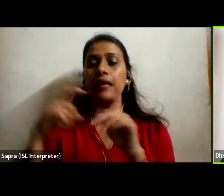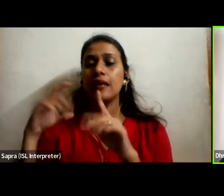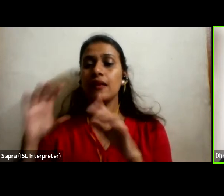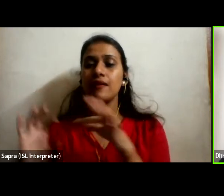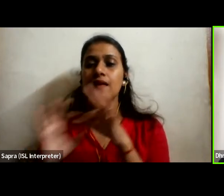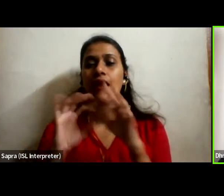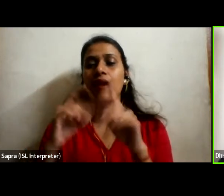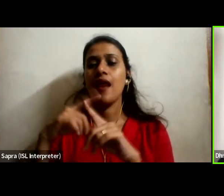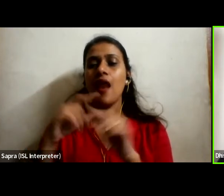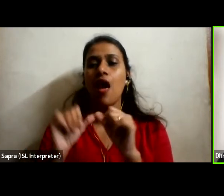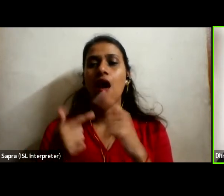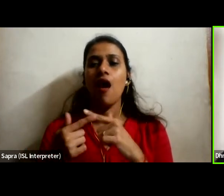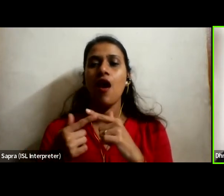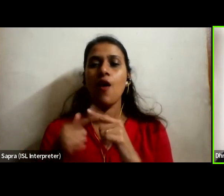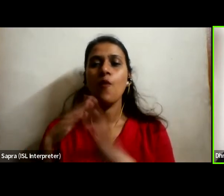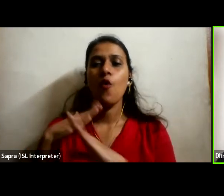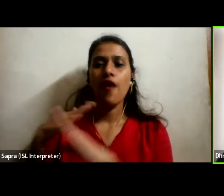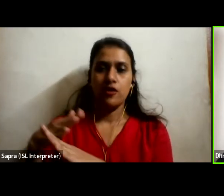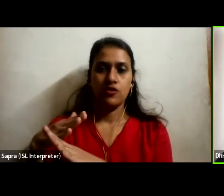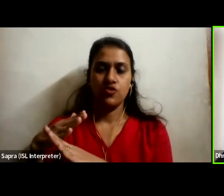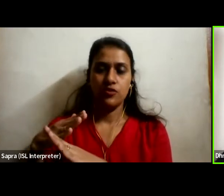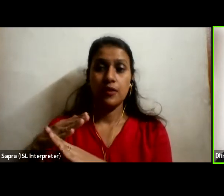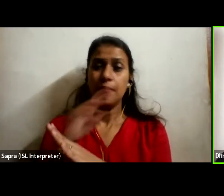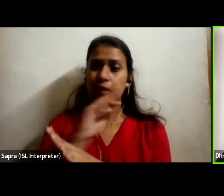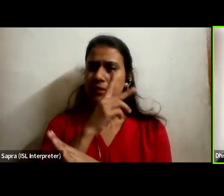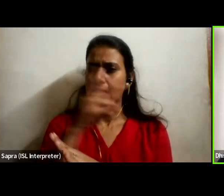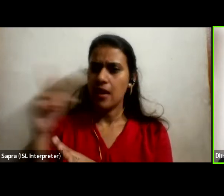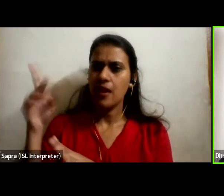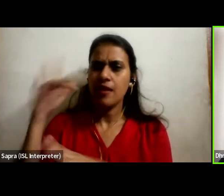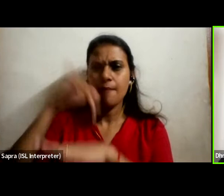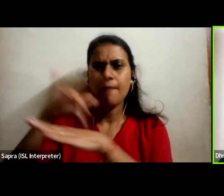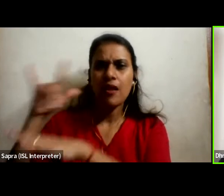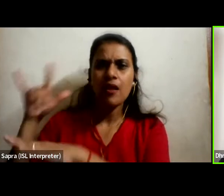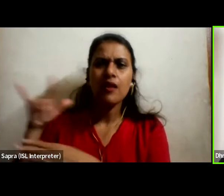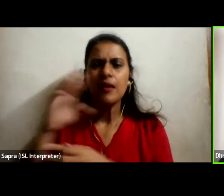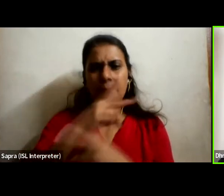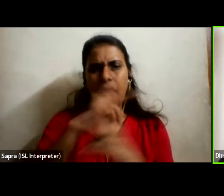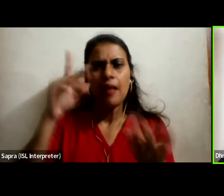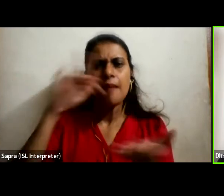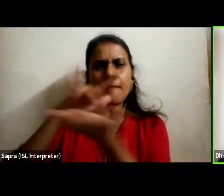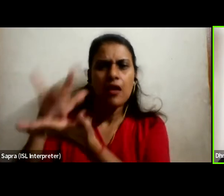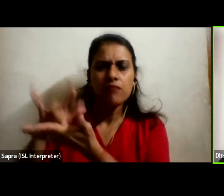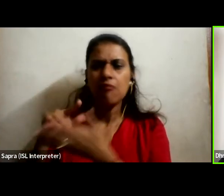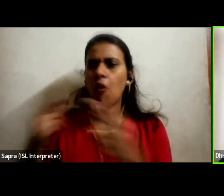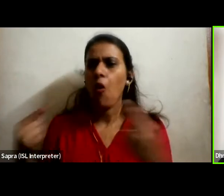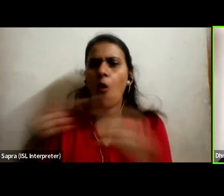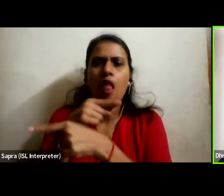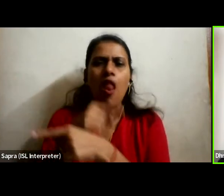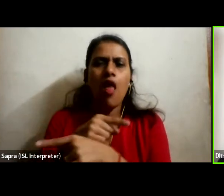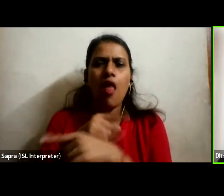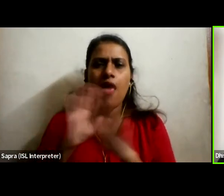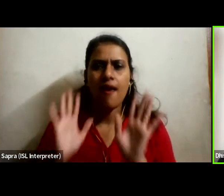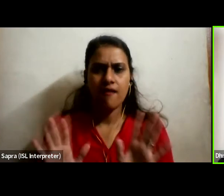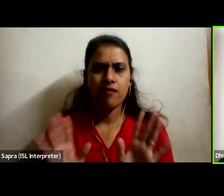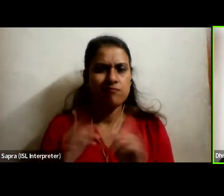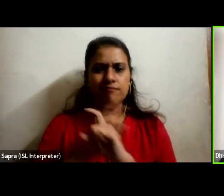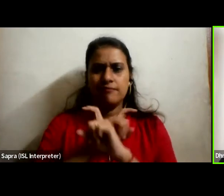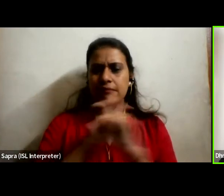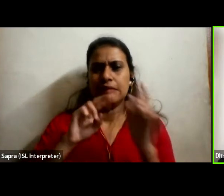law, there could also be several places where conflicts could arise, especially if definitions are not